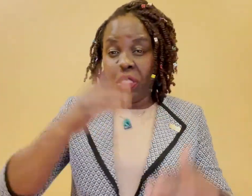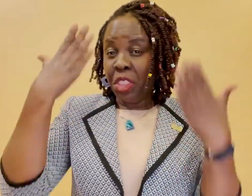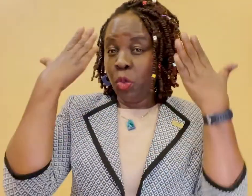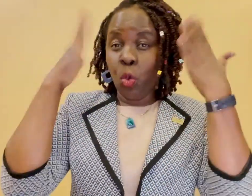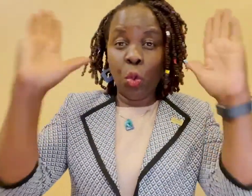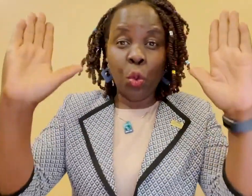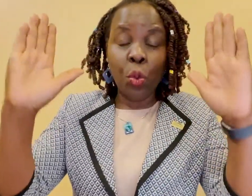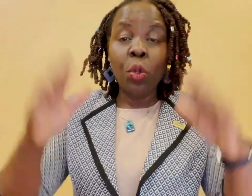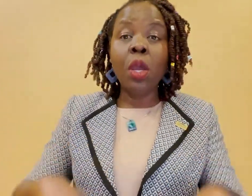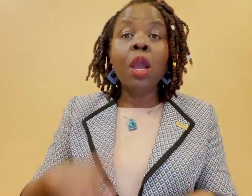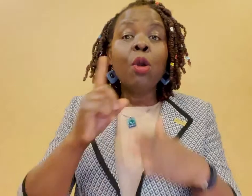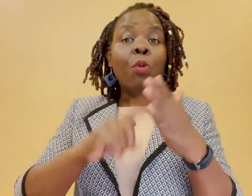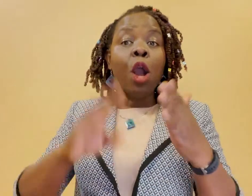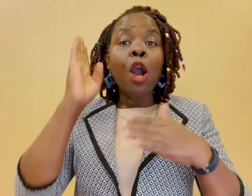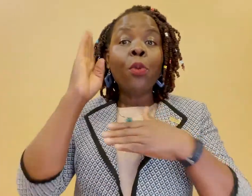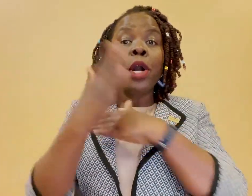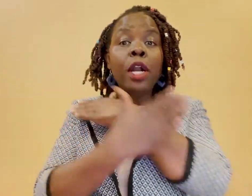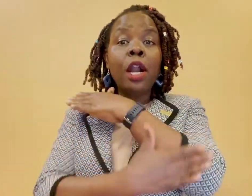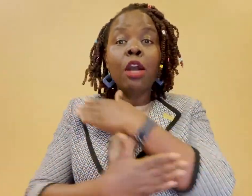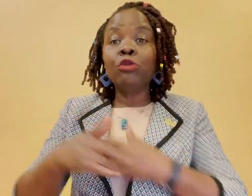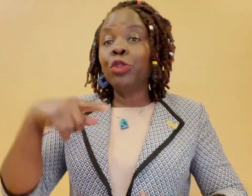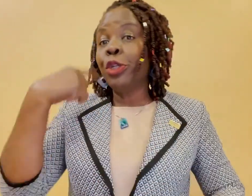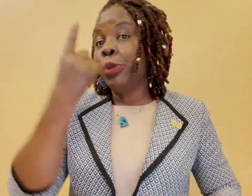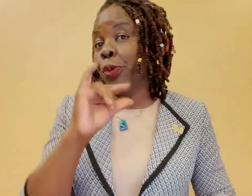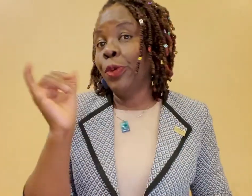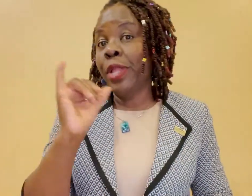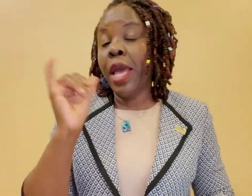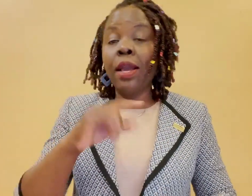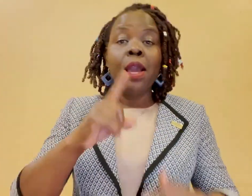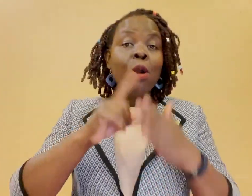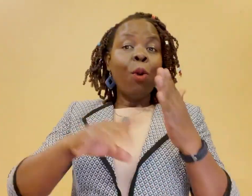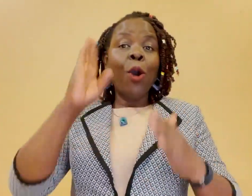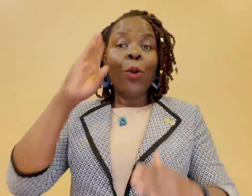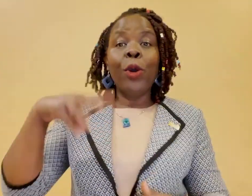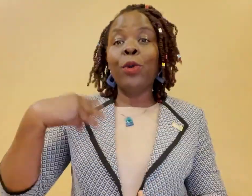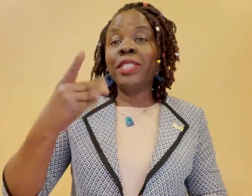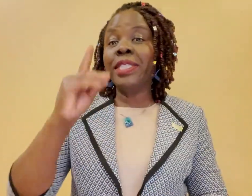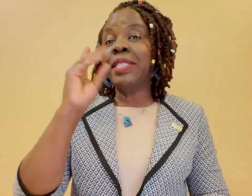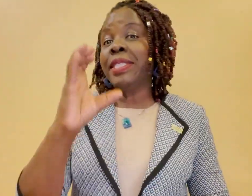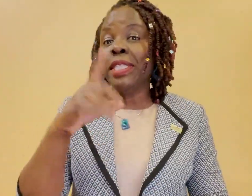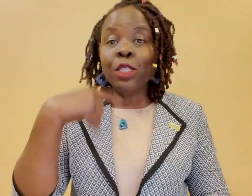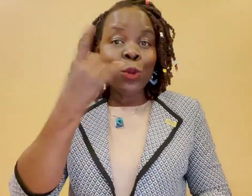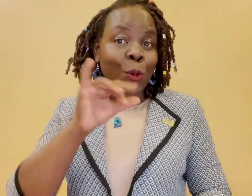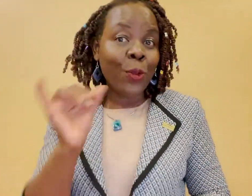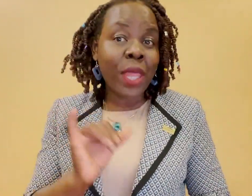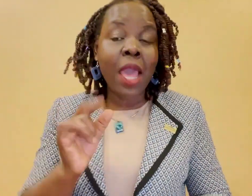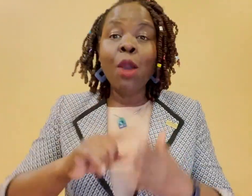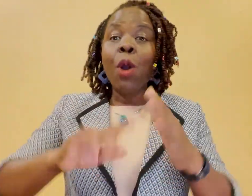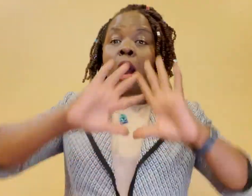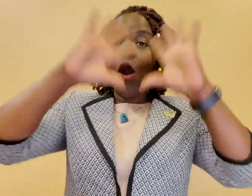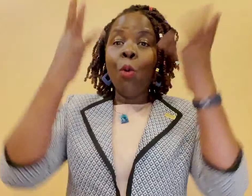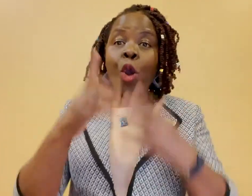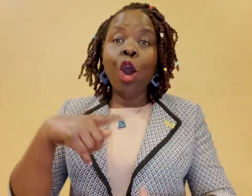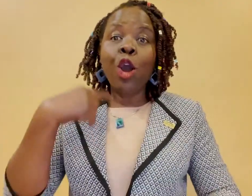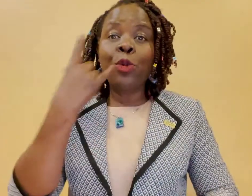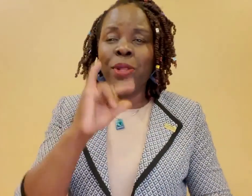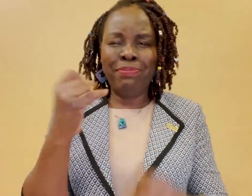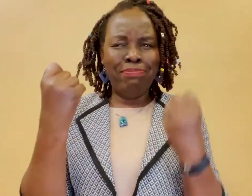many unknowns. We don't know what our country is going to look like, what Washington, D.C. is going to look like, or what the